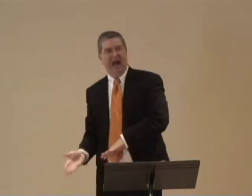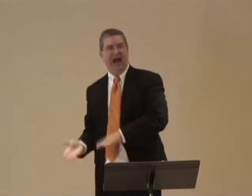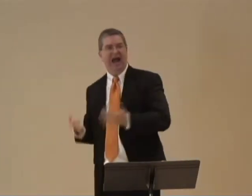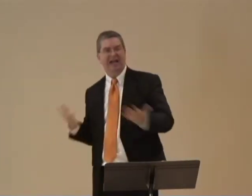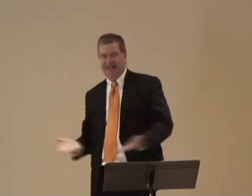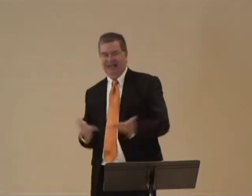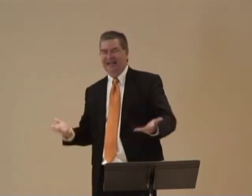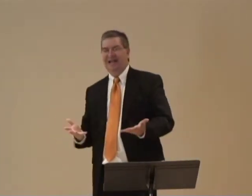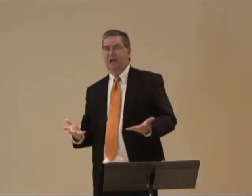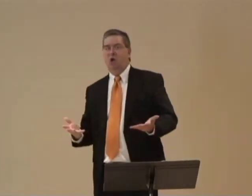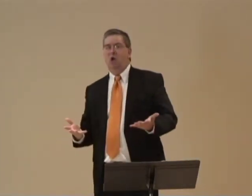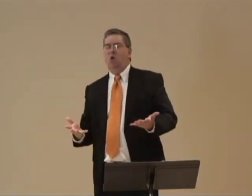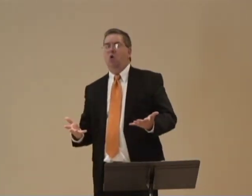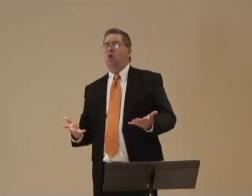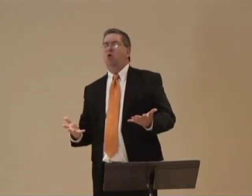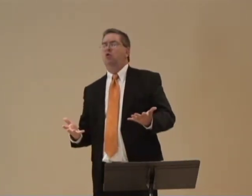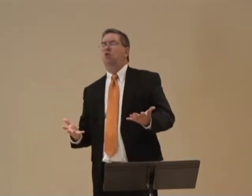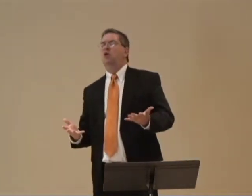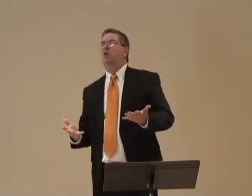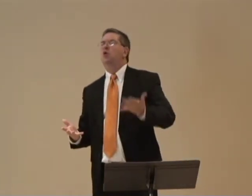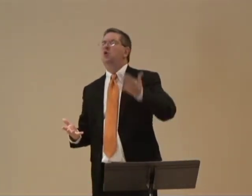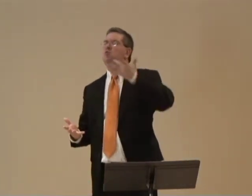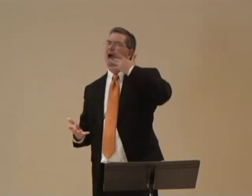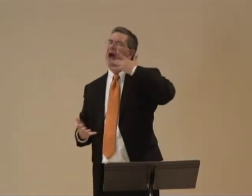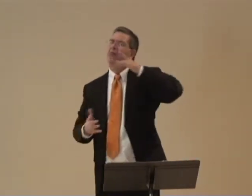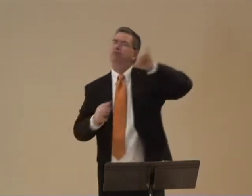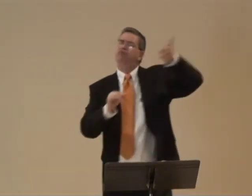than die here out in the wilderness.